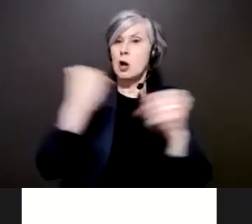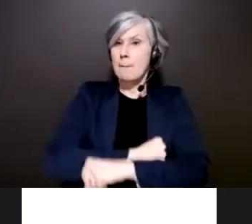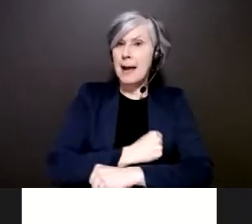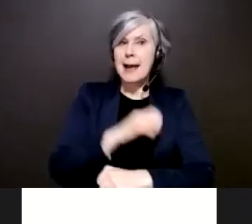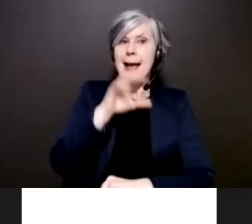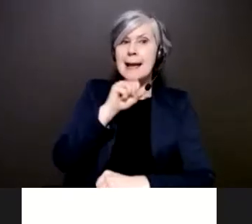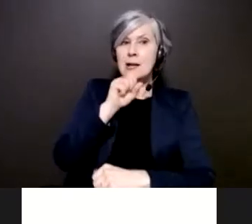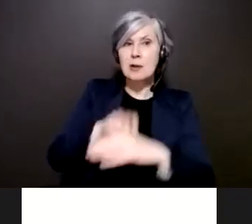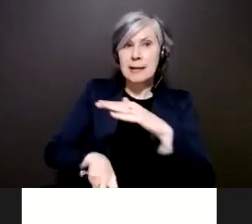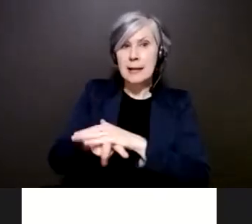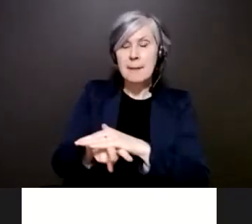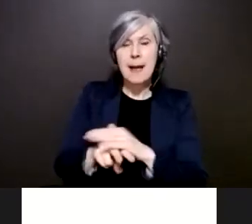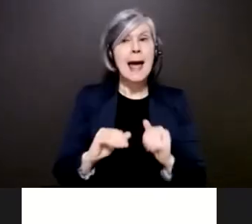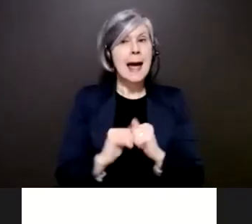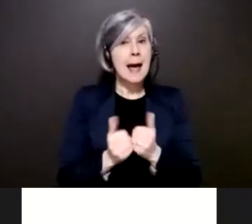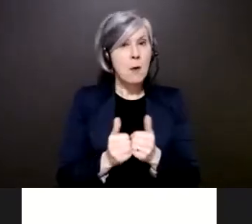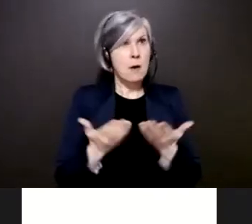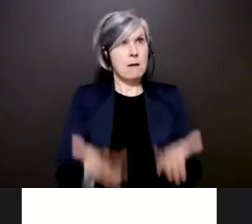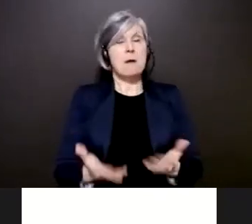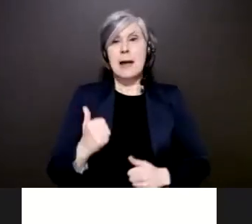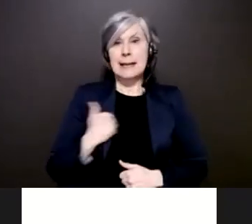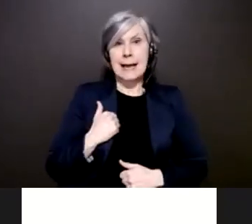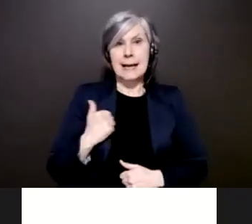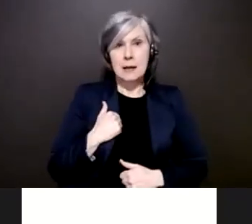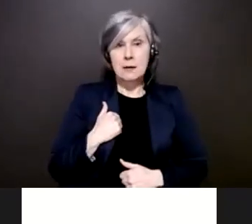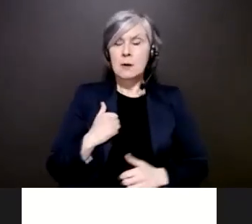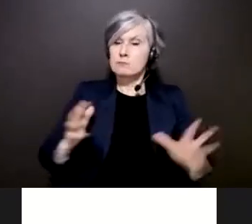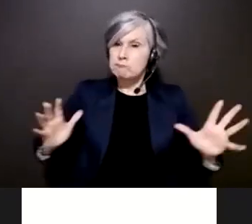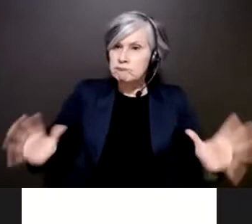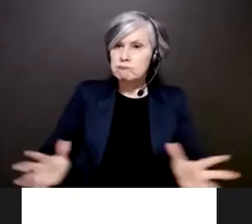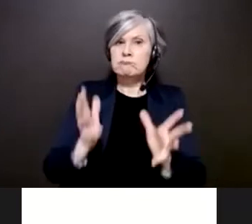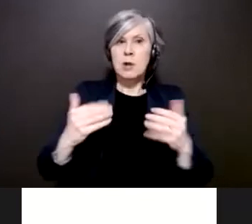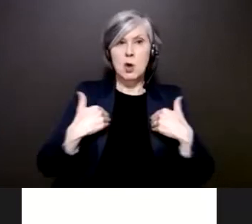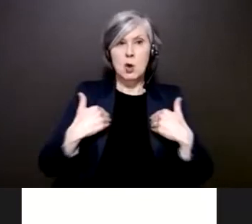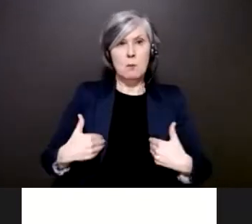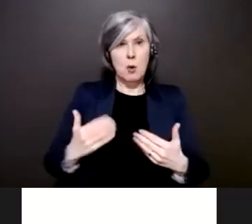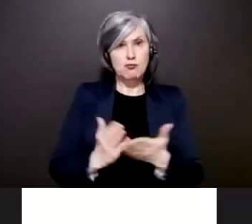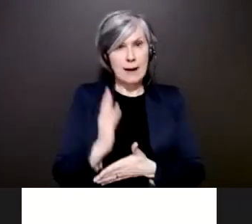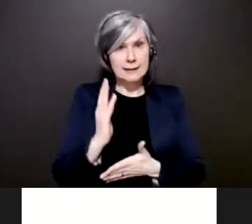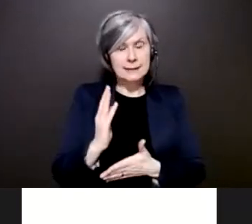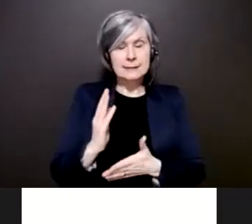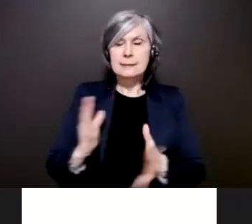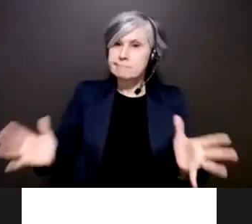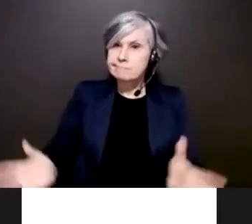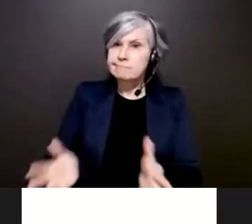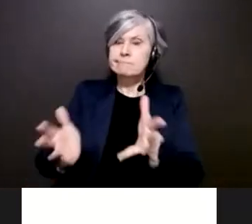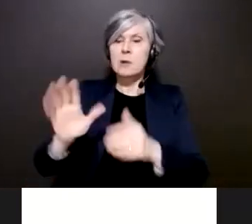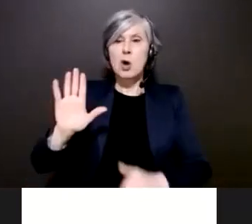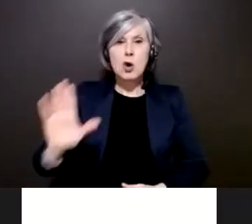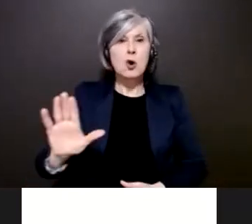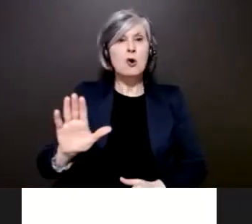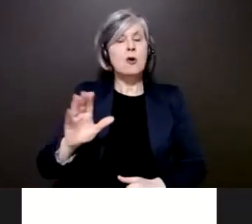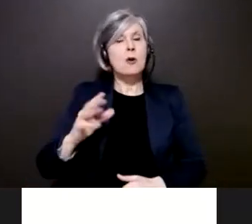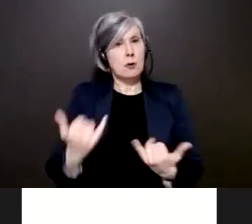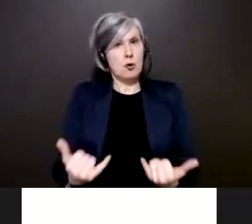the heart of our mission is to strengthen human rights and the voices of current and future older Canadians. Now, this